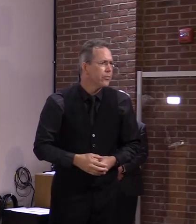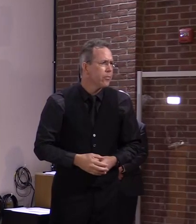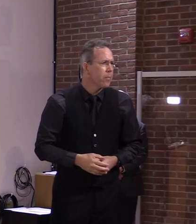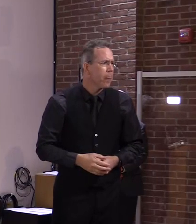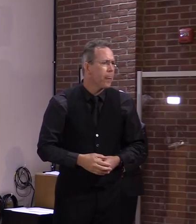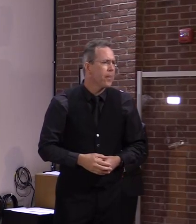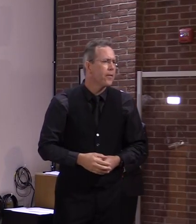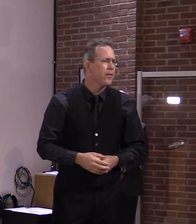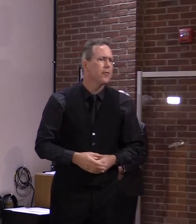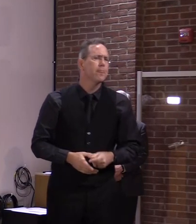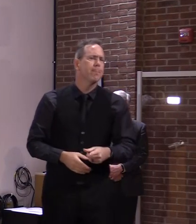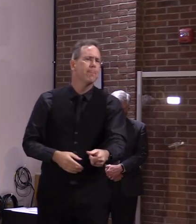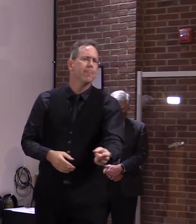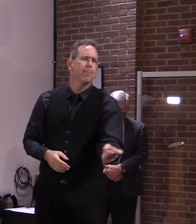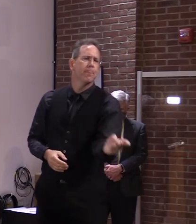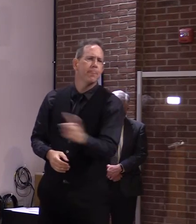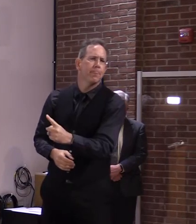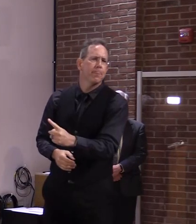Is there a